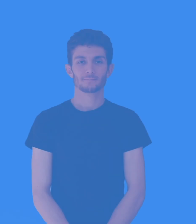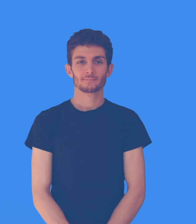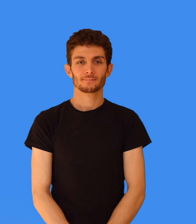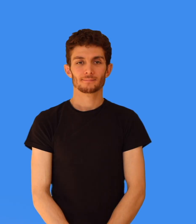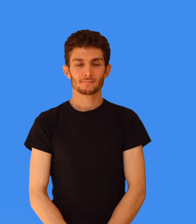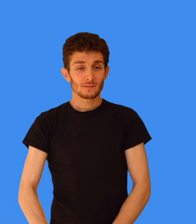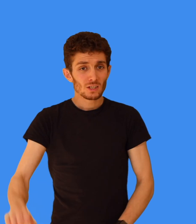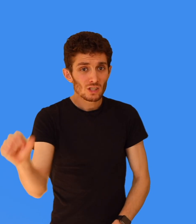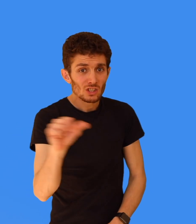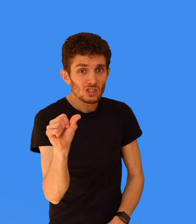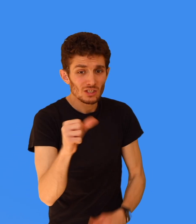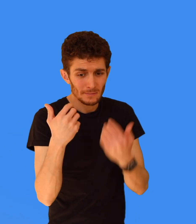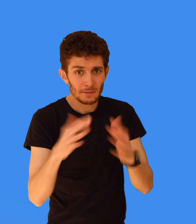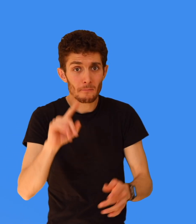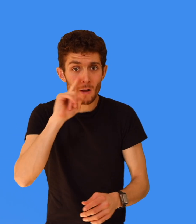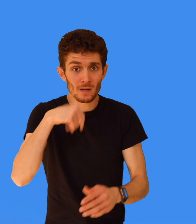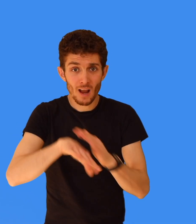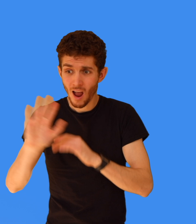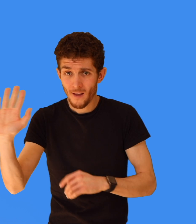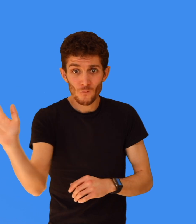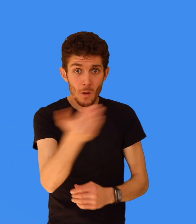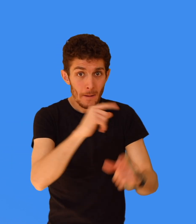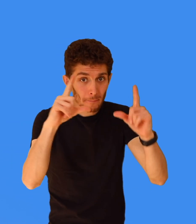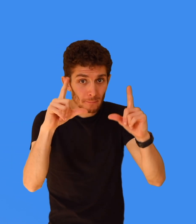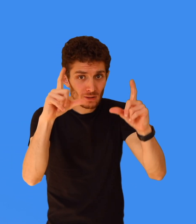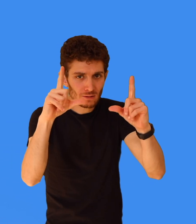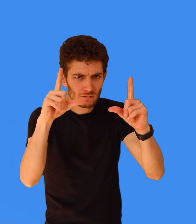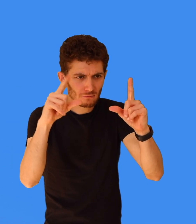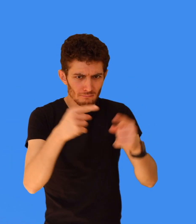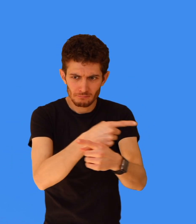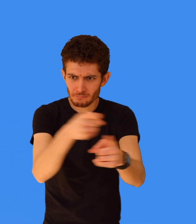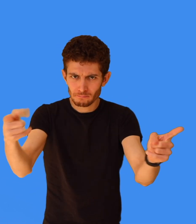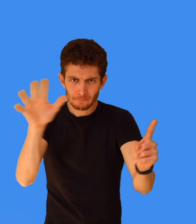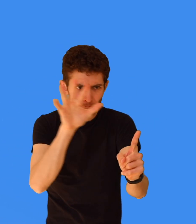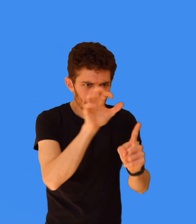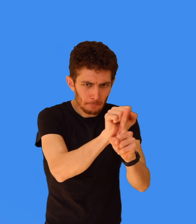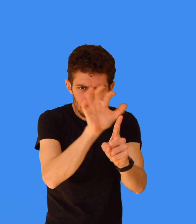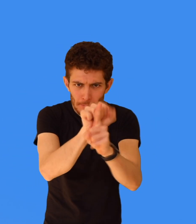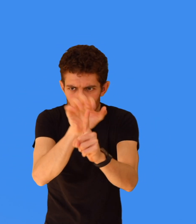There was a mouse in every picture. Did you spot it?